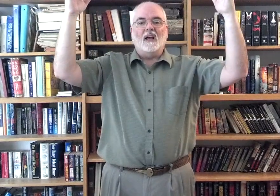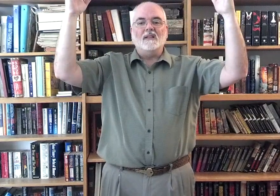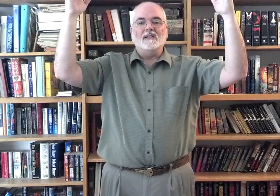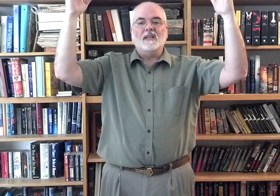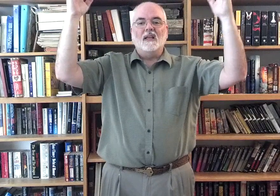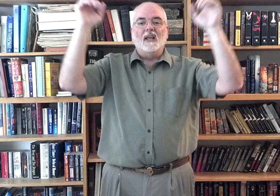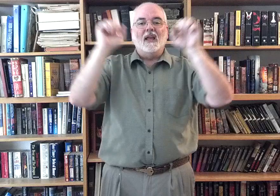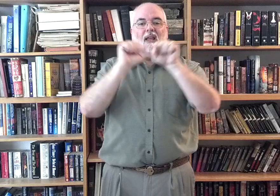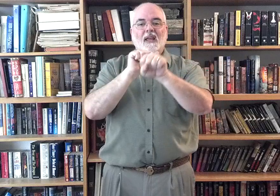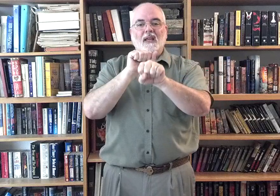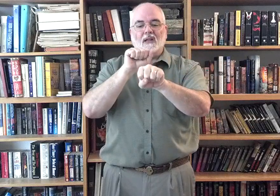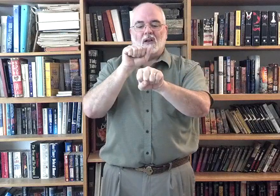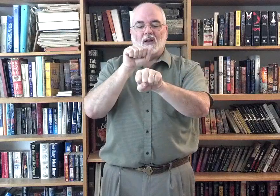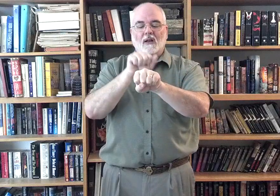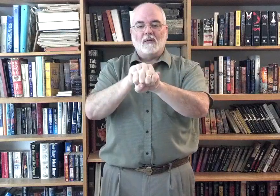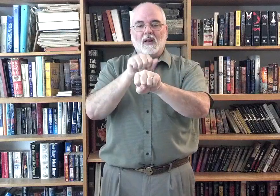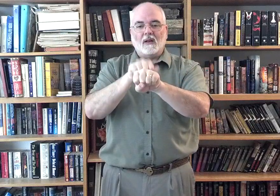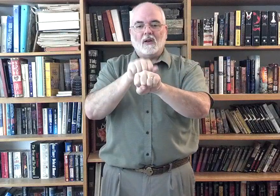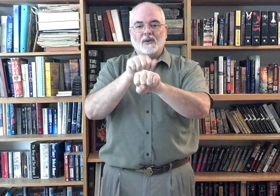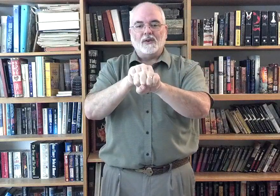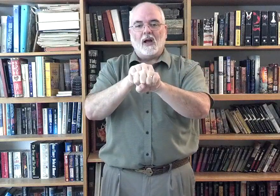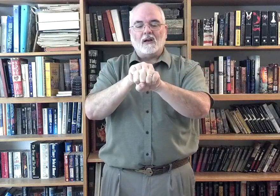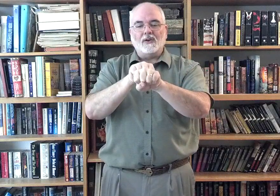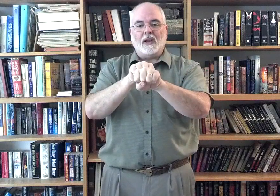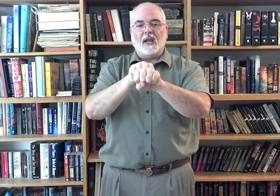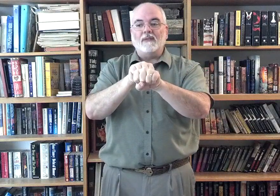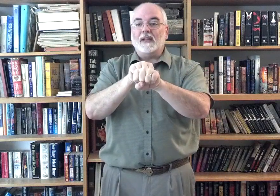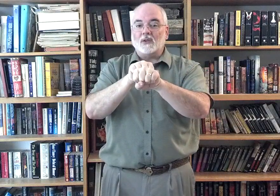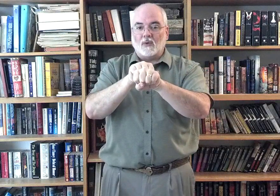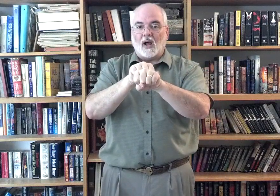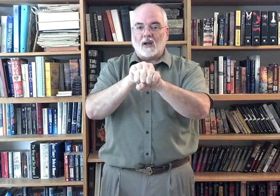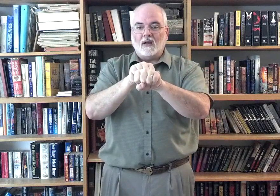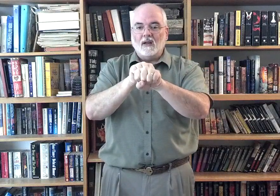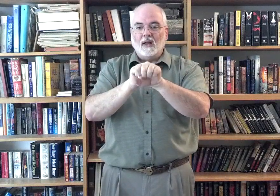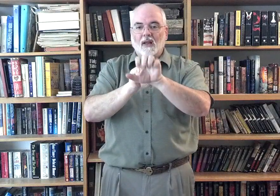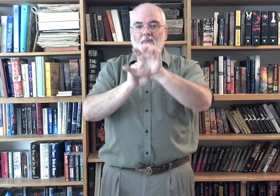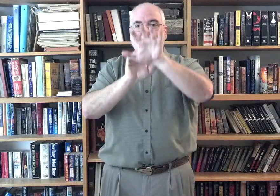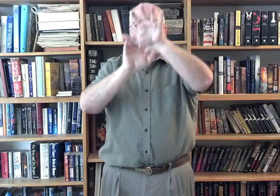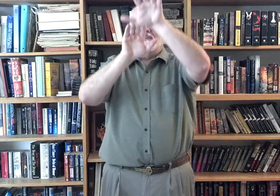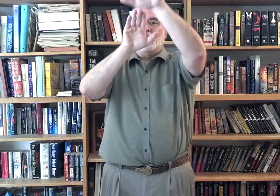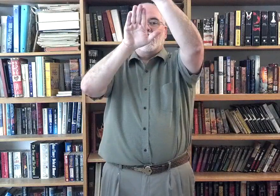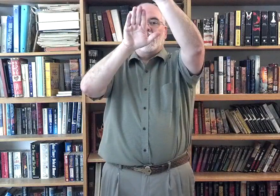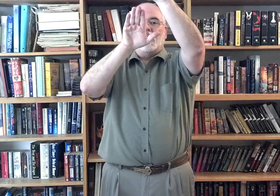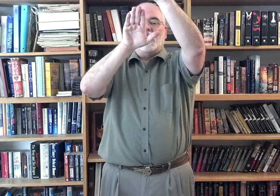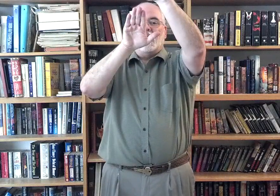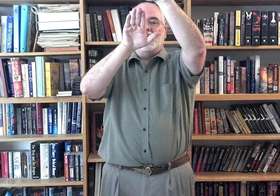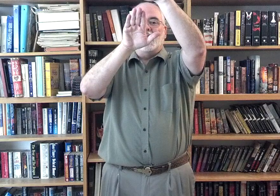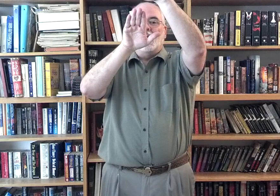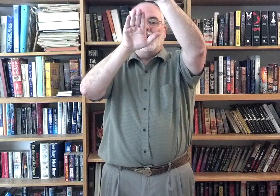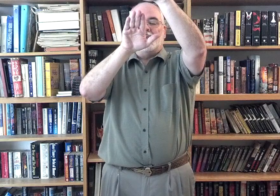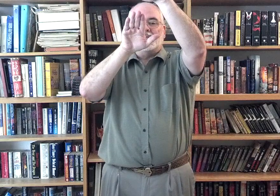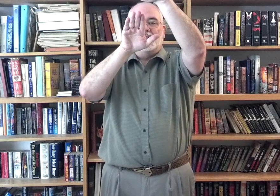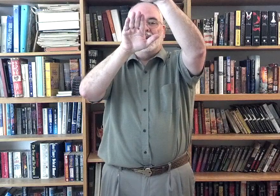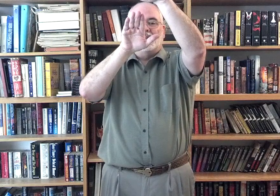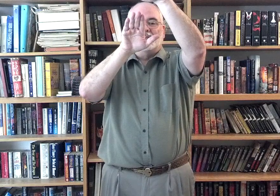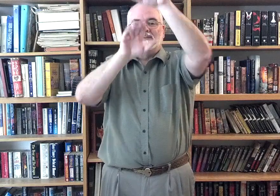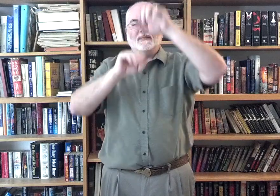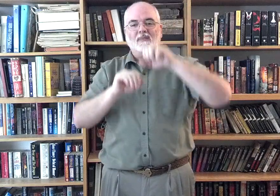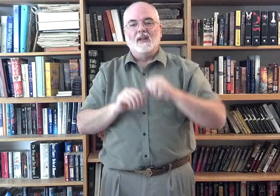Zion's hill. Knock on your hand. That's a rock. And then go up at the hill.